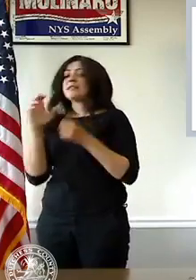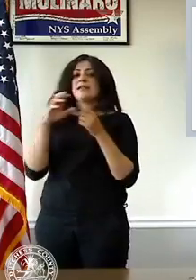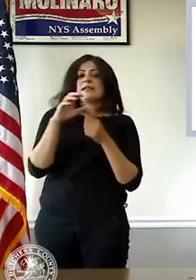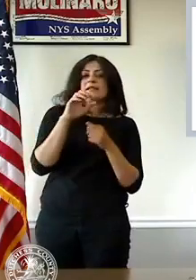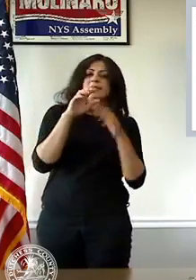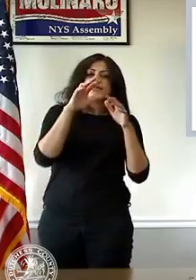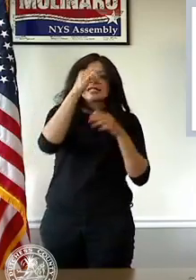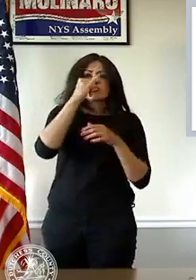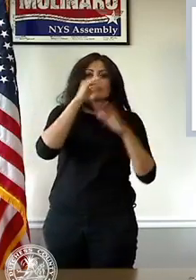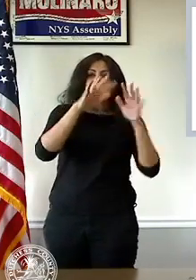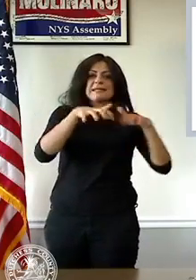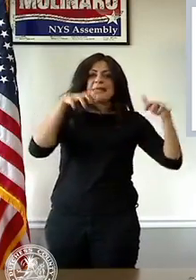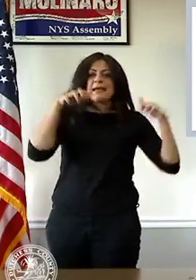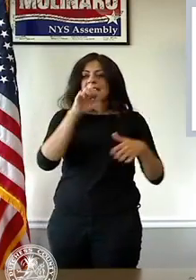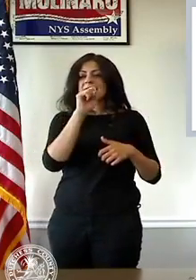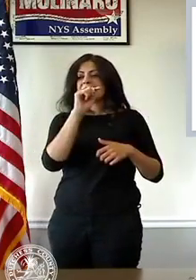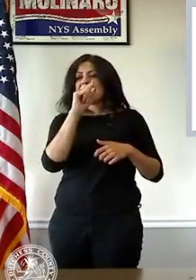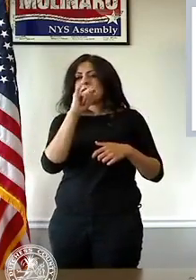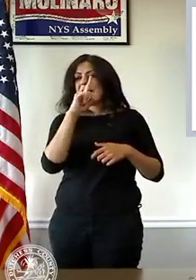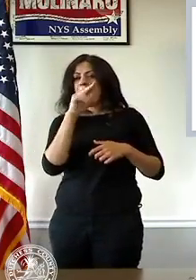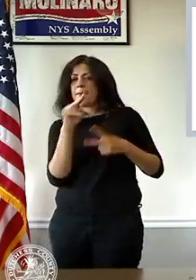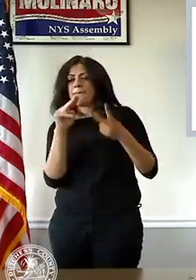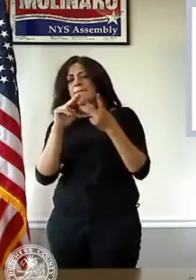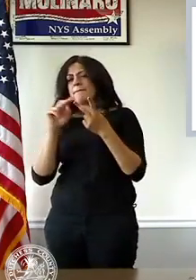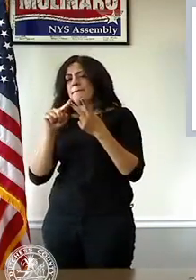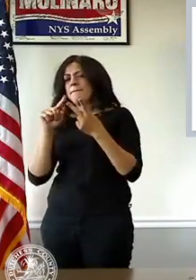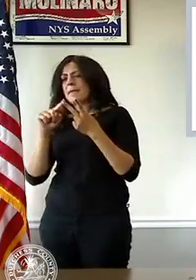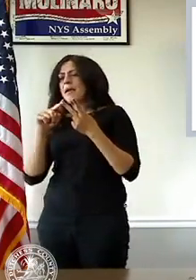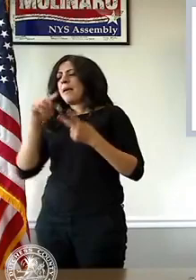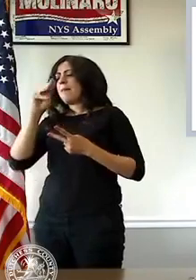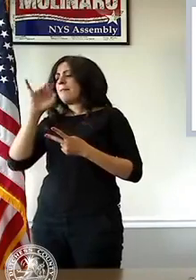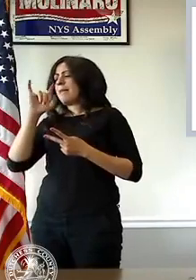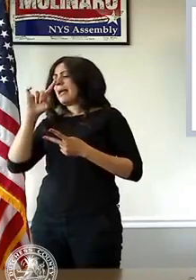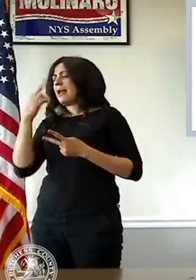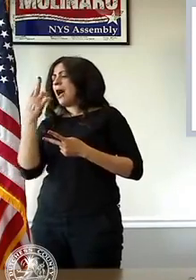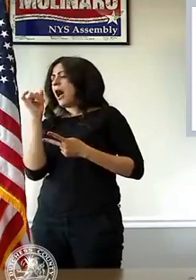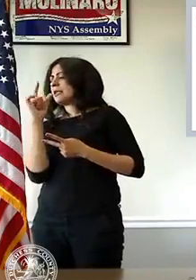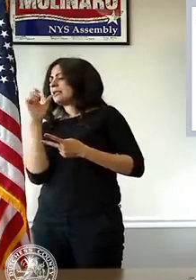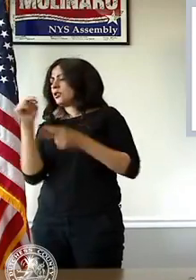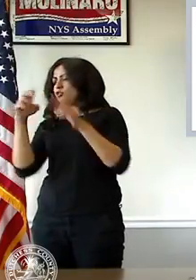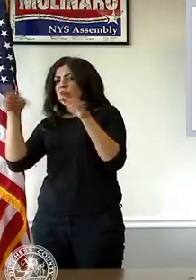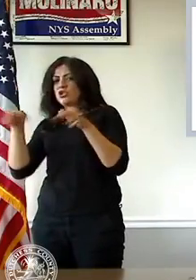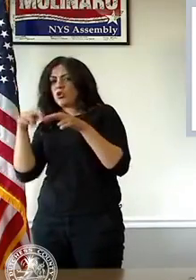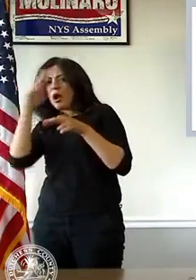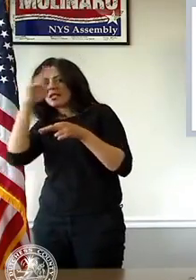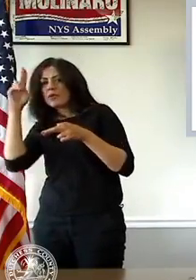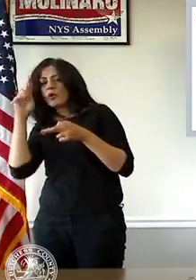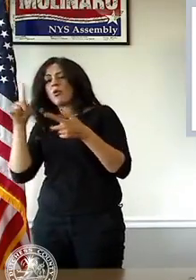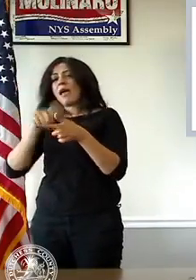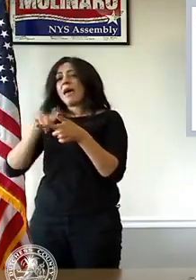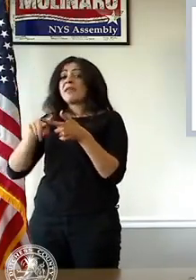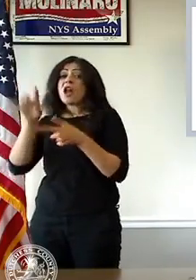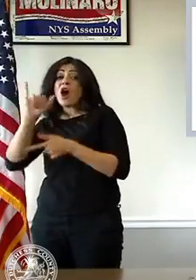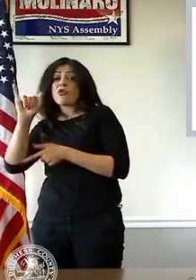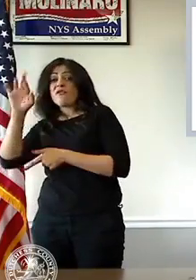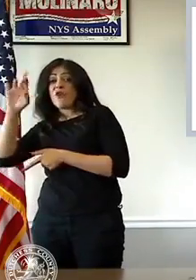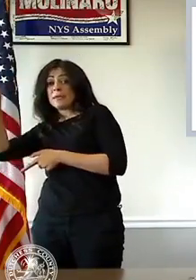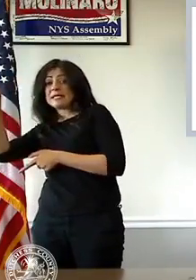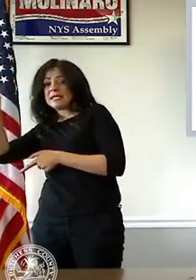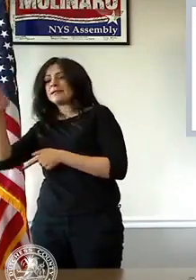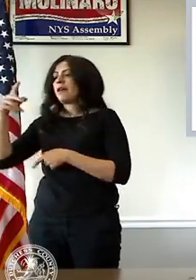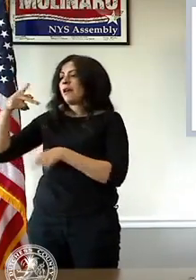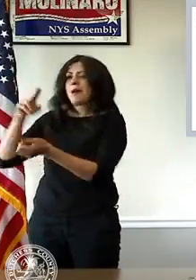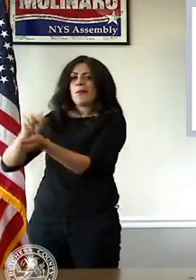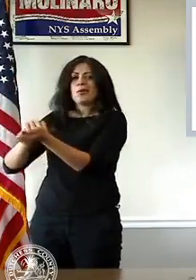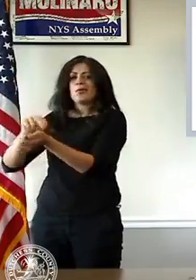Mid-Hudson Regional Hospital, and then there are pharmacies across, and Pulse MD, and then there are pharmacies across the county